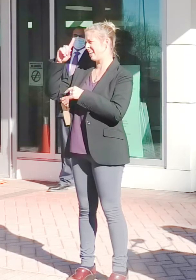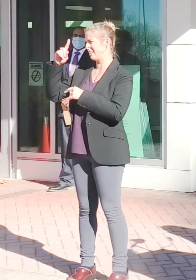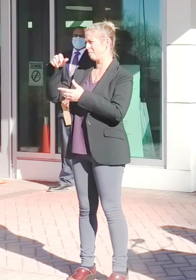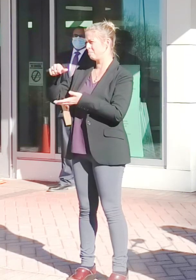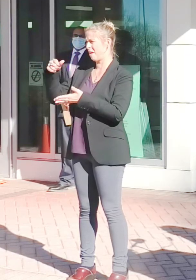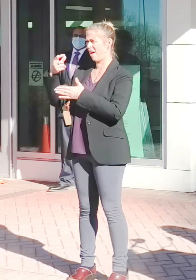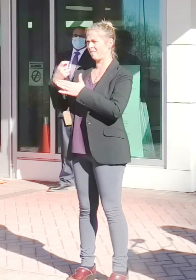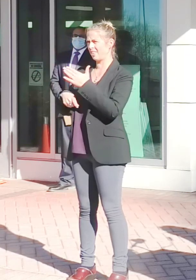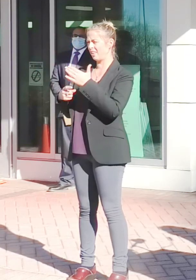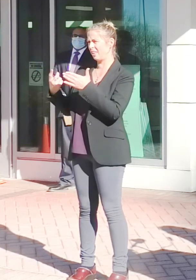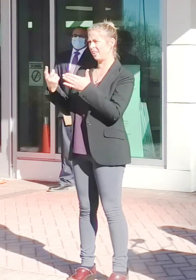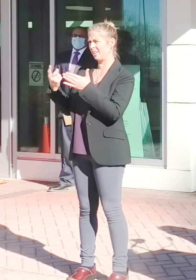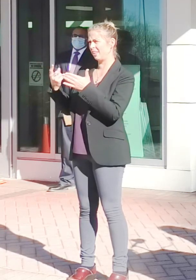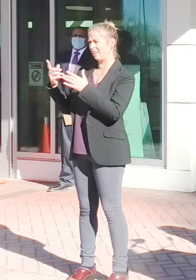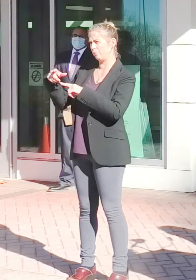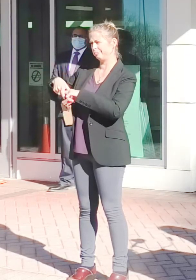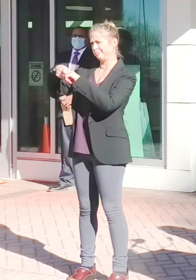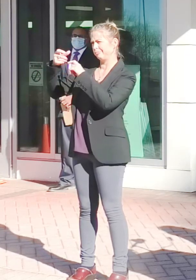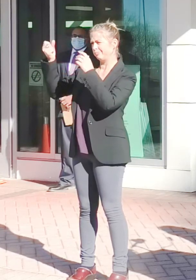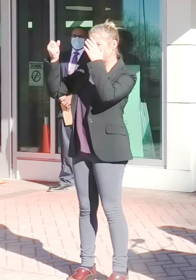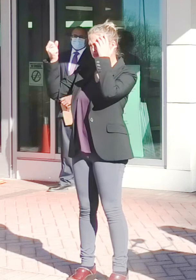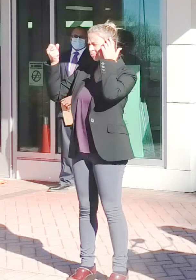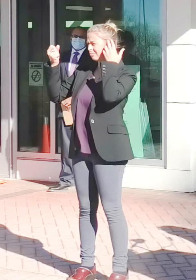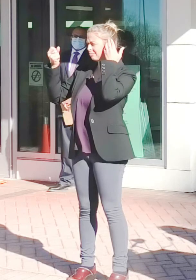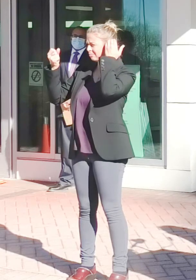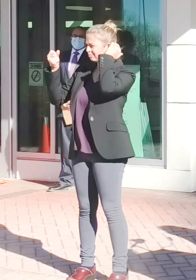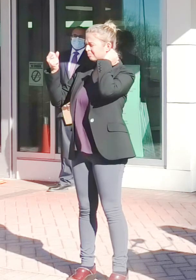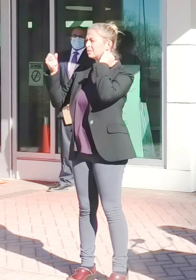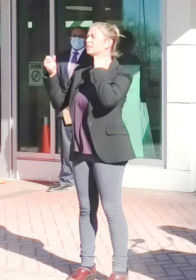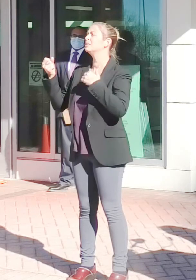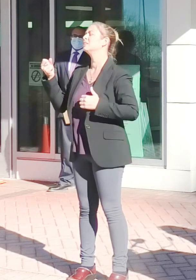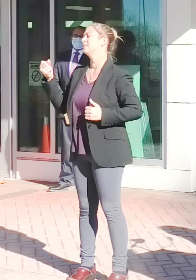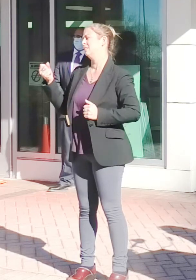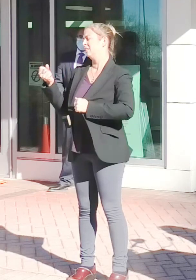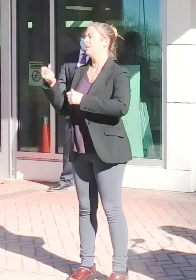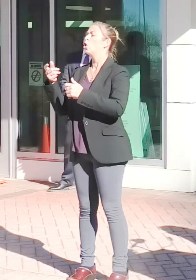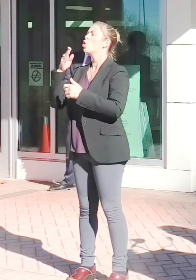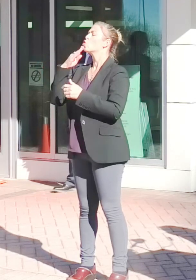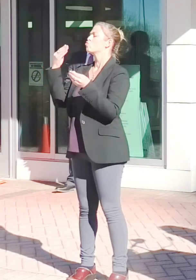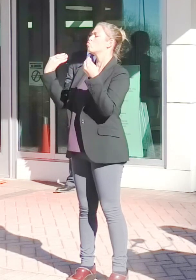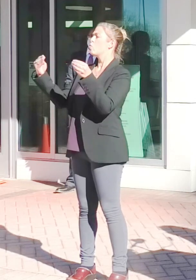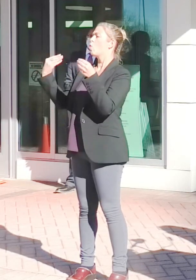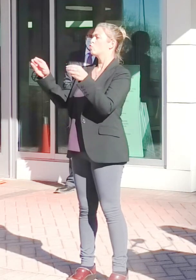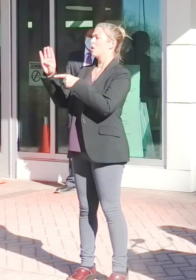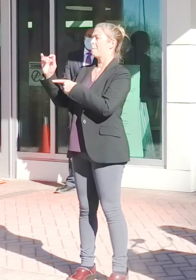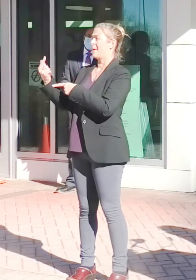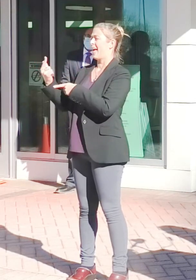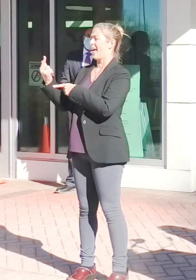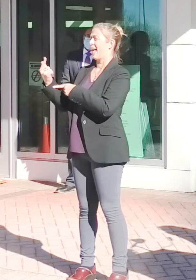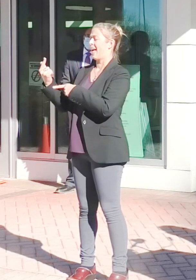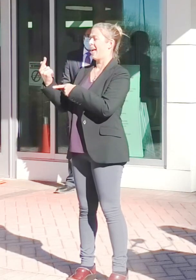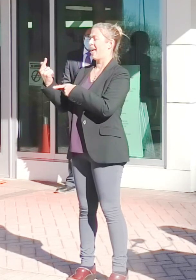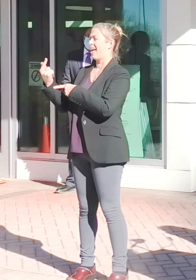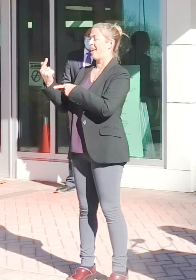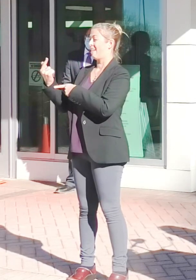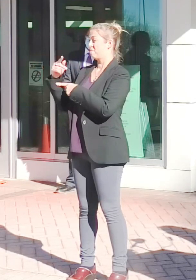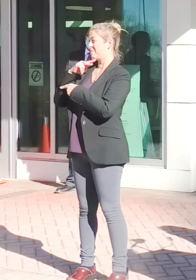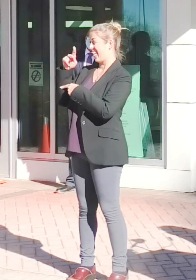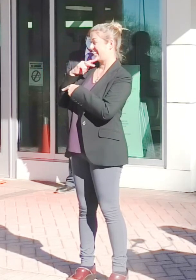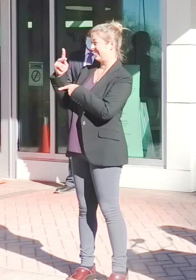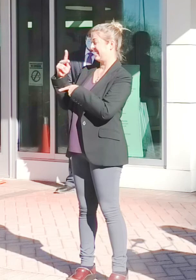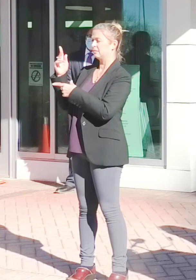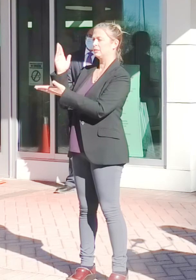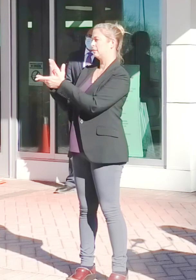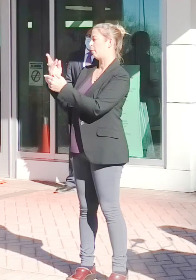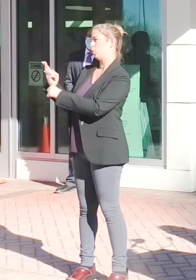were so high and they didn't want to promote reusable bags. It's since been enacted. Has anyone looked at whether that's a potential health hazard